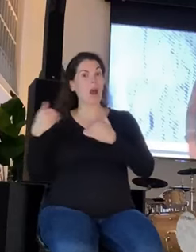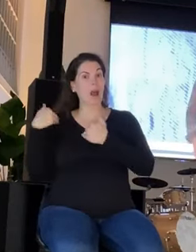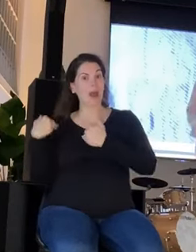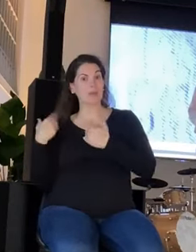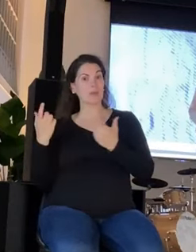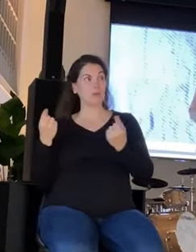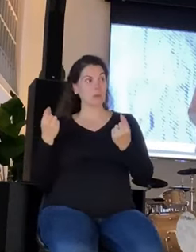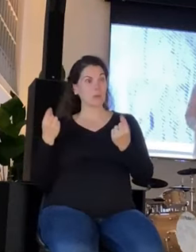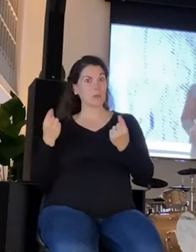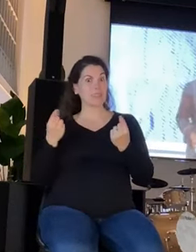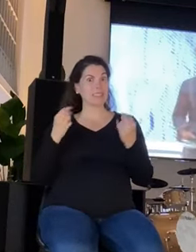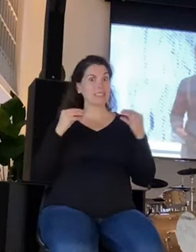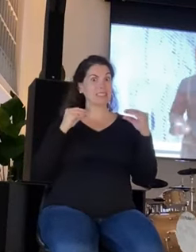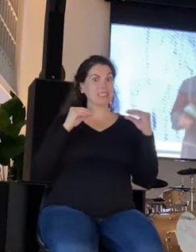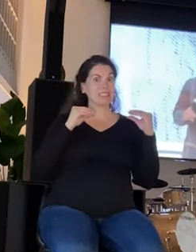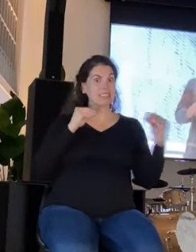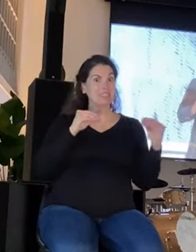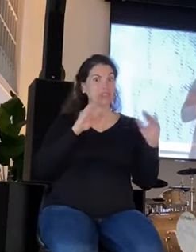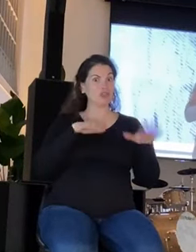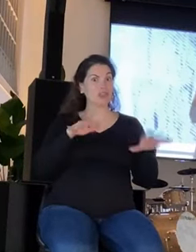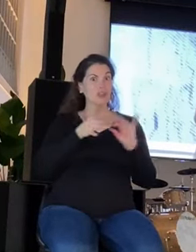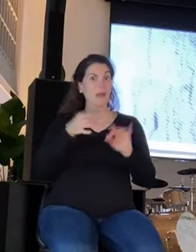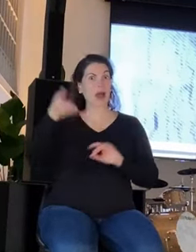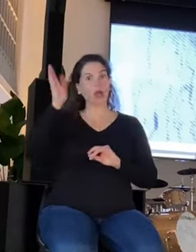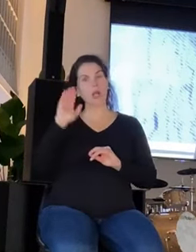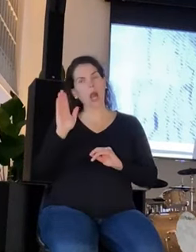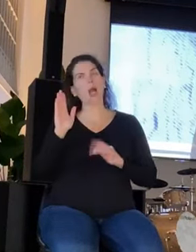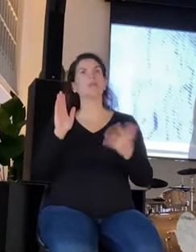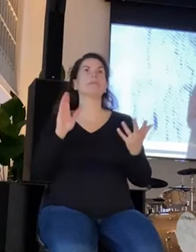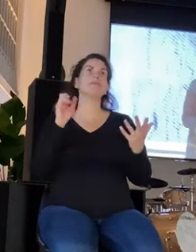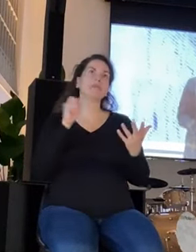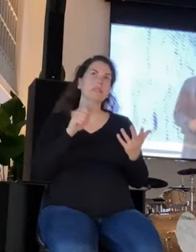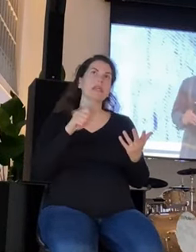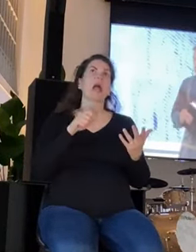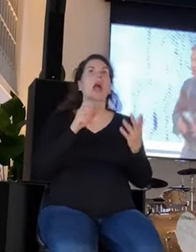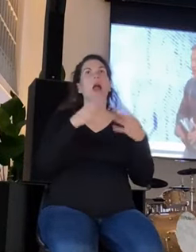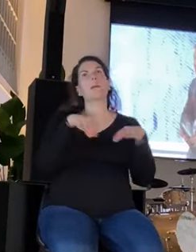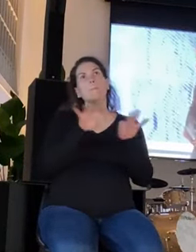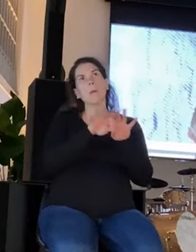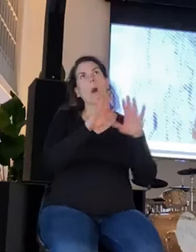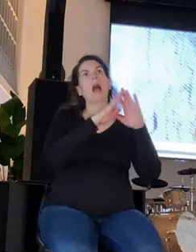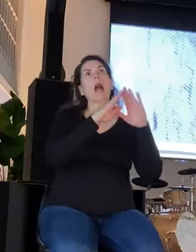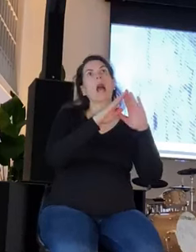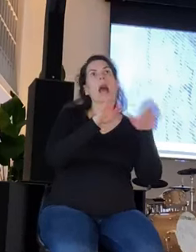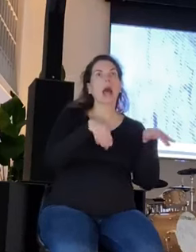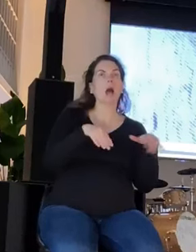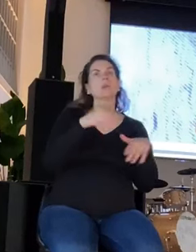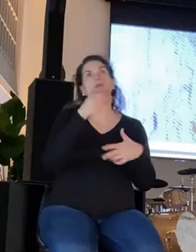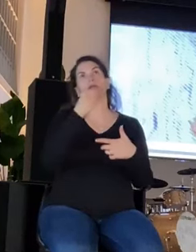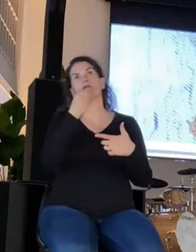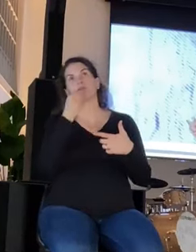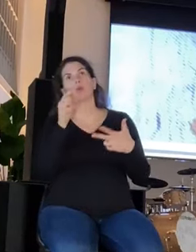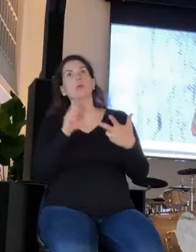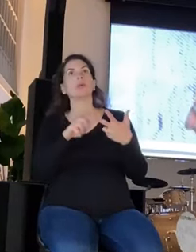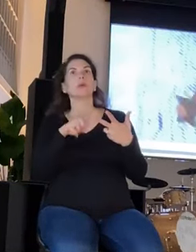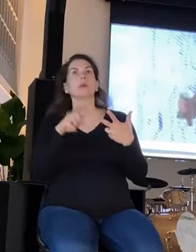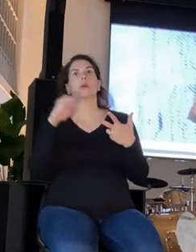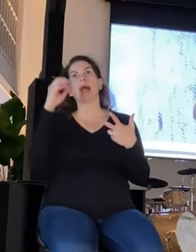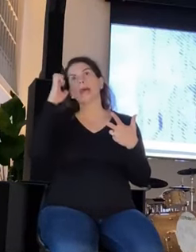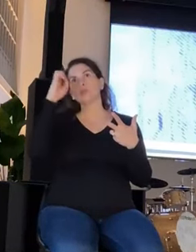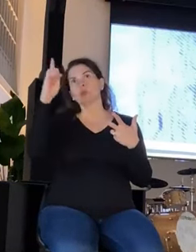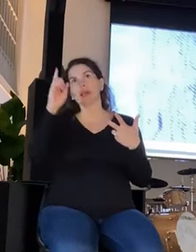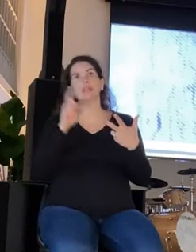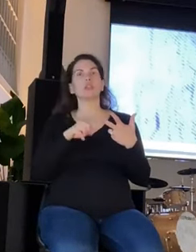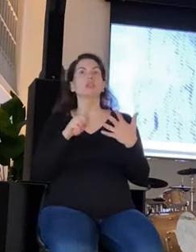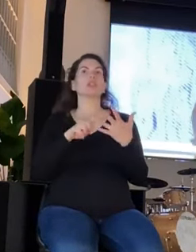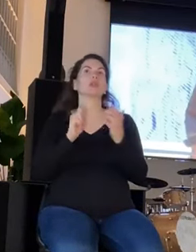that. It's not just to provide, you know, a house and some food and a good education. It's not just to make sure they can